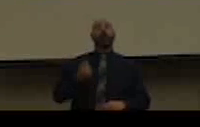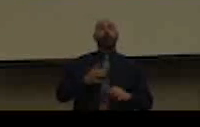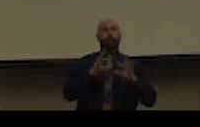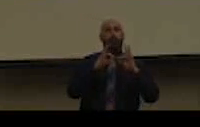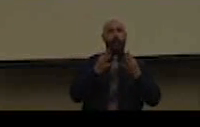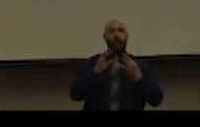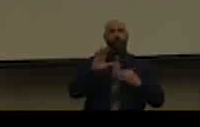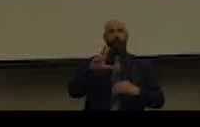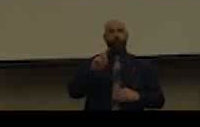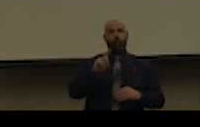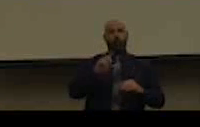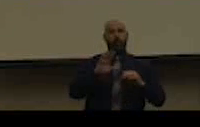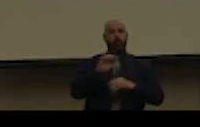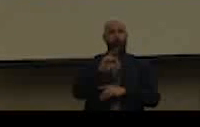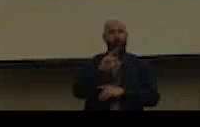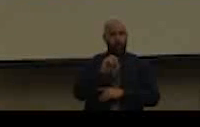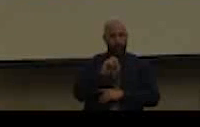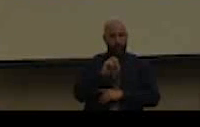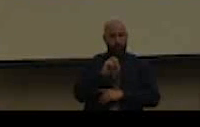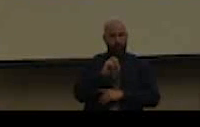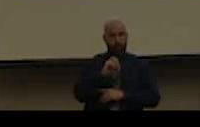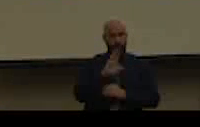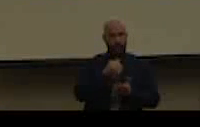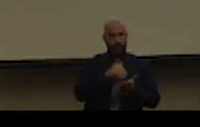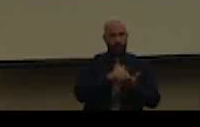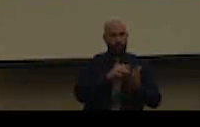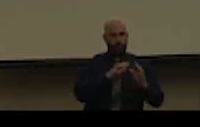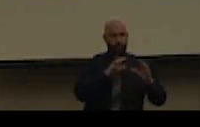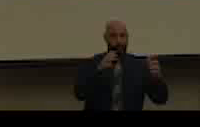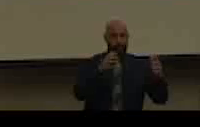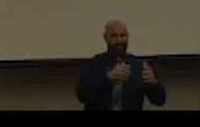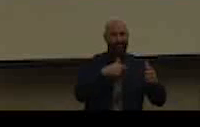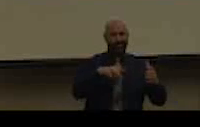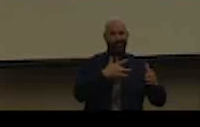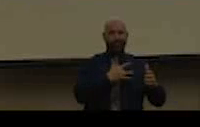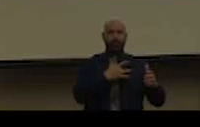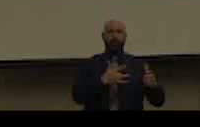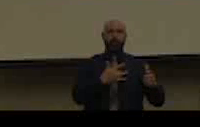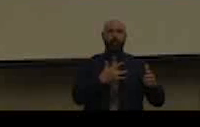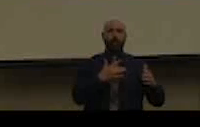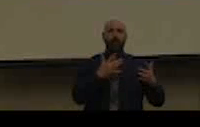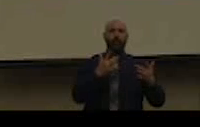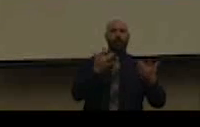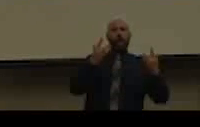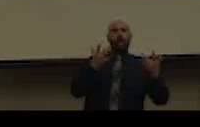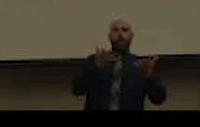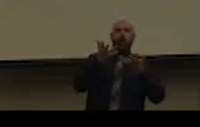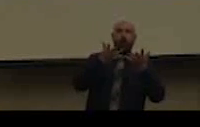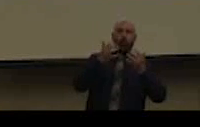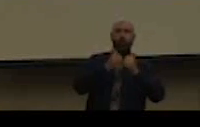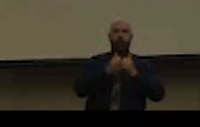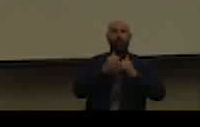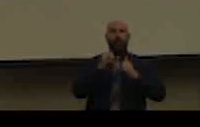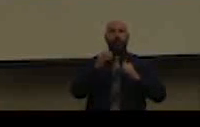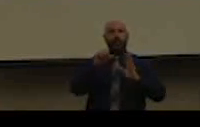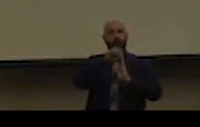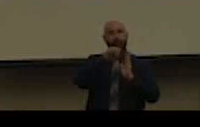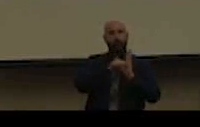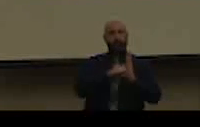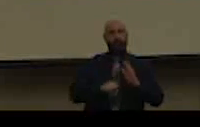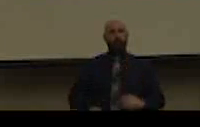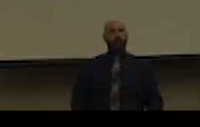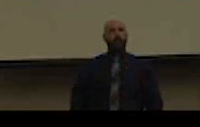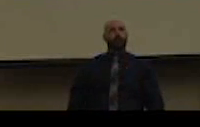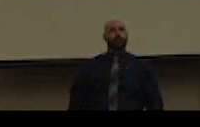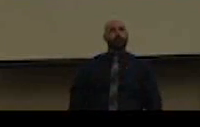historically have been very light touch interaction with the state. And over time, you can see a pretty precipitous drop in the